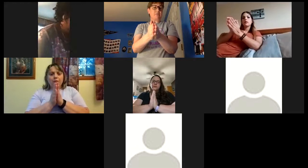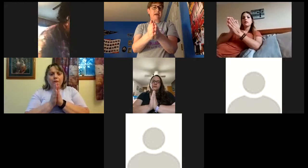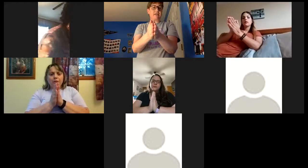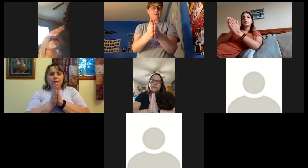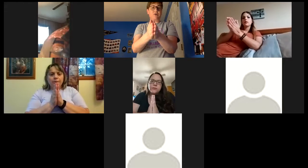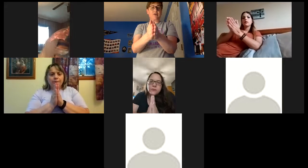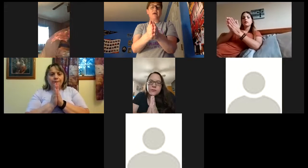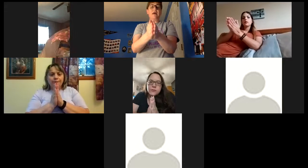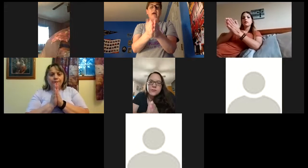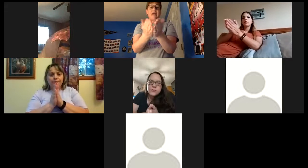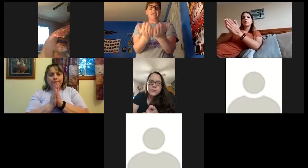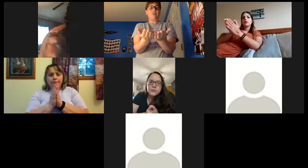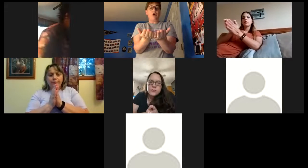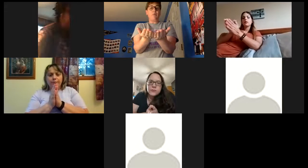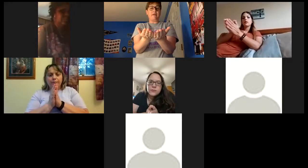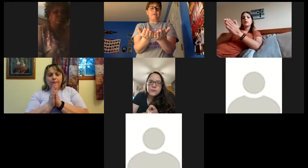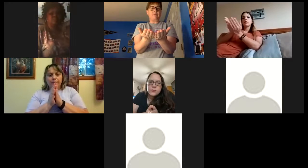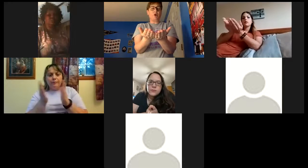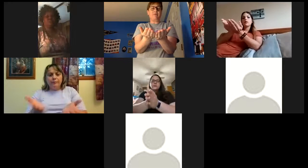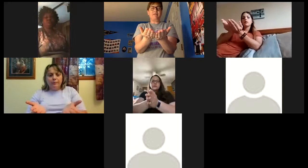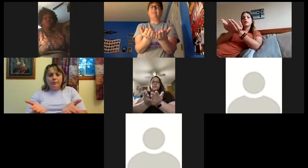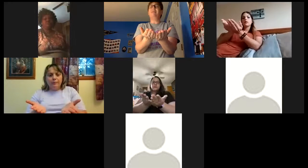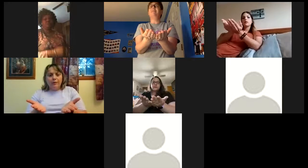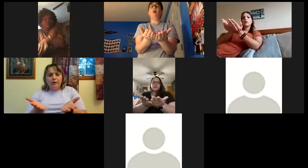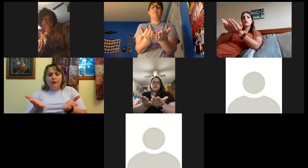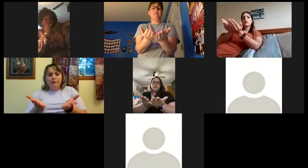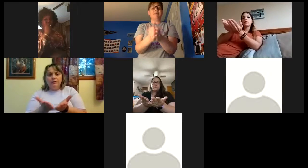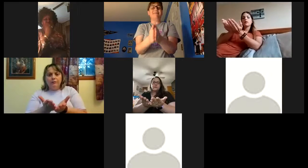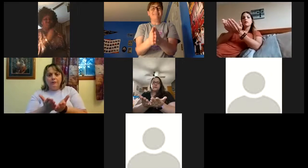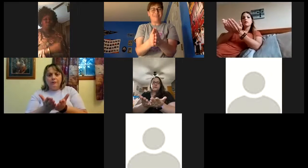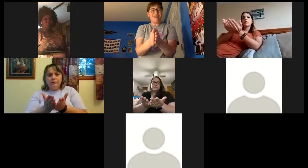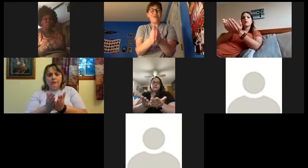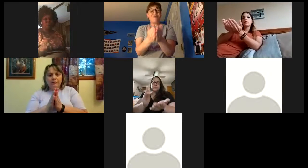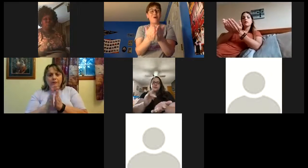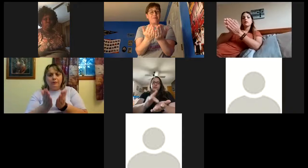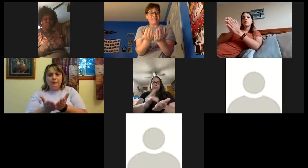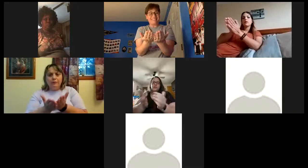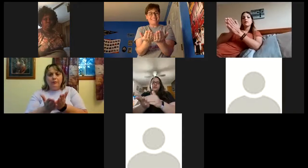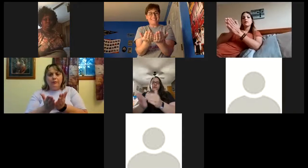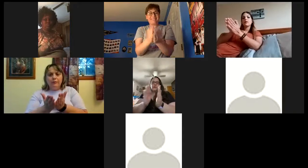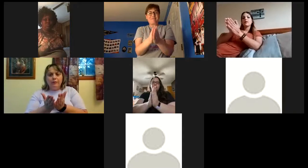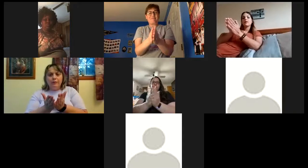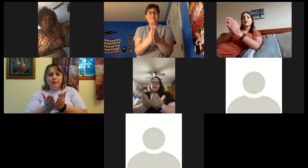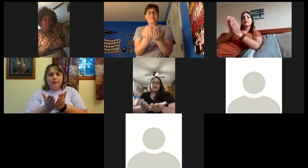the spine of the book, and then you open it. You open it.